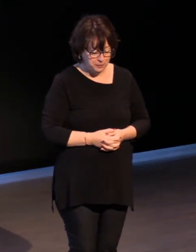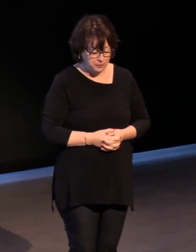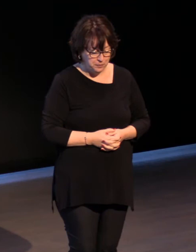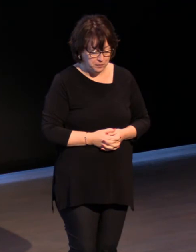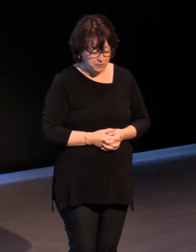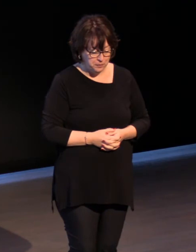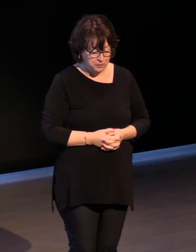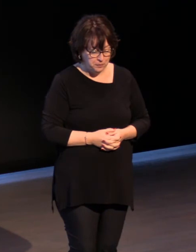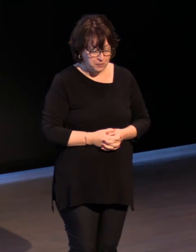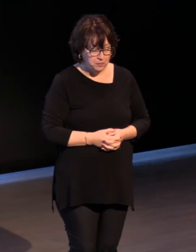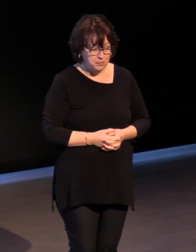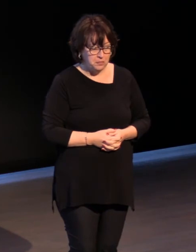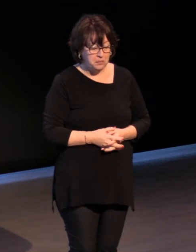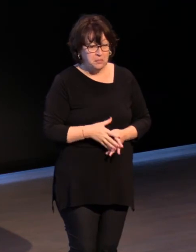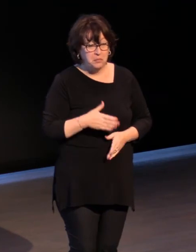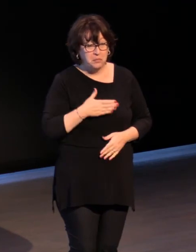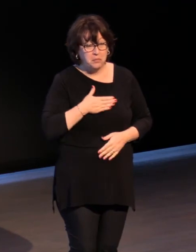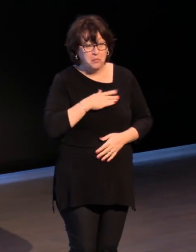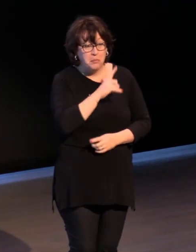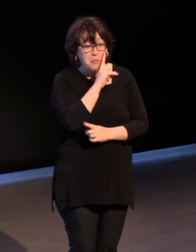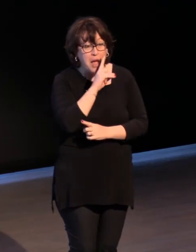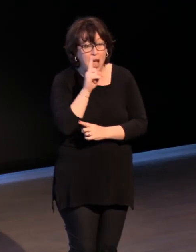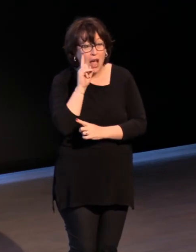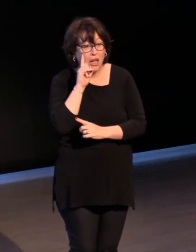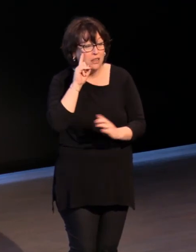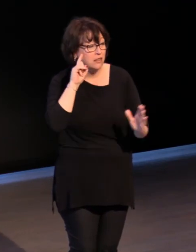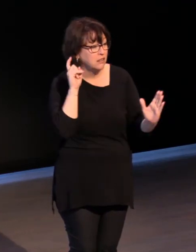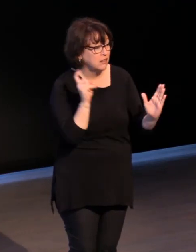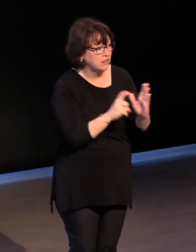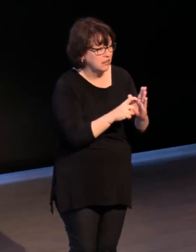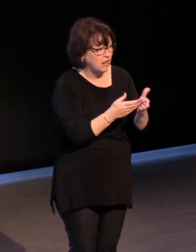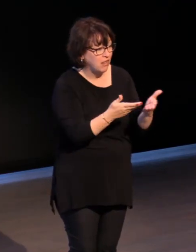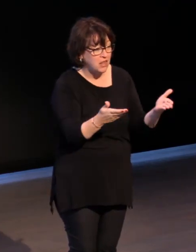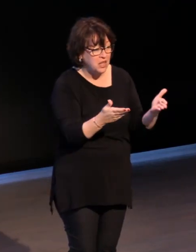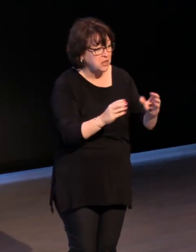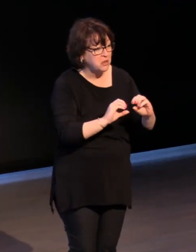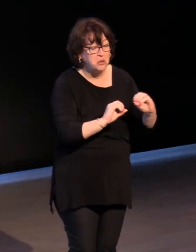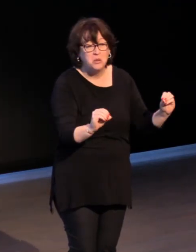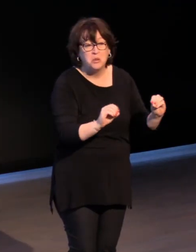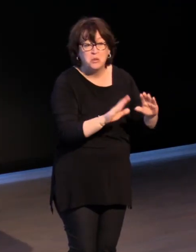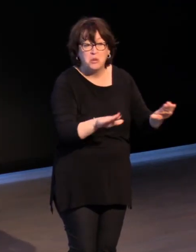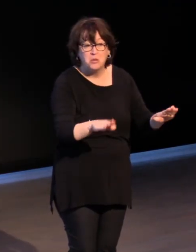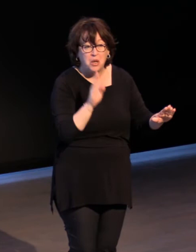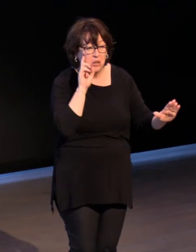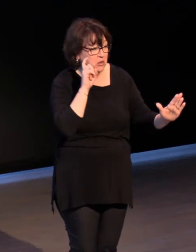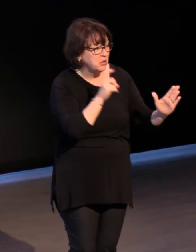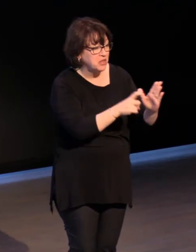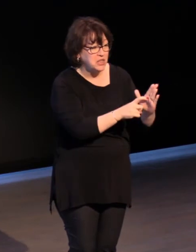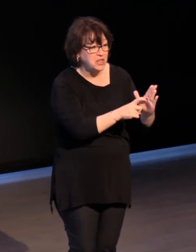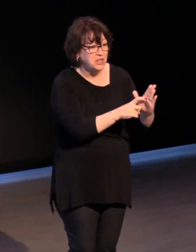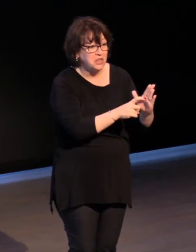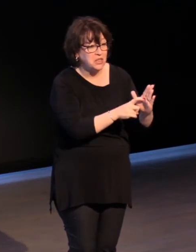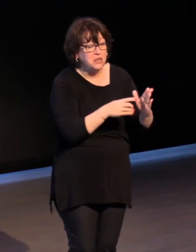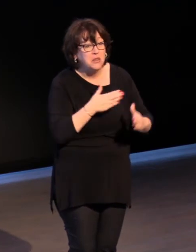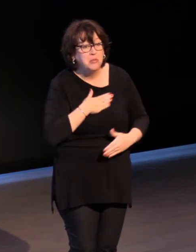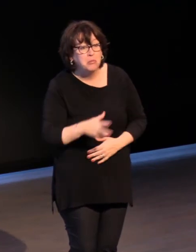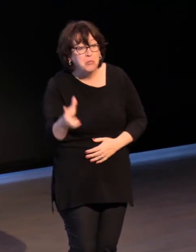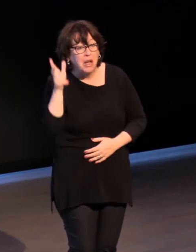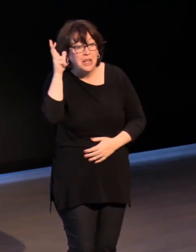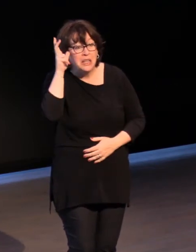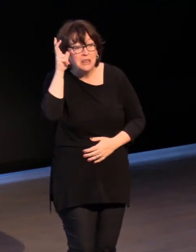My eyes saw what no child should see, and my ears heard what no child should hear.